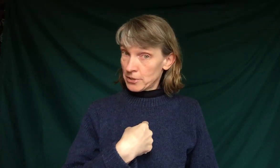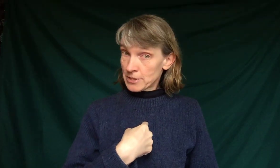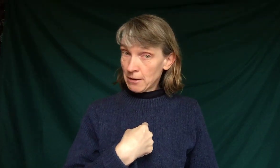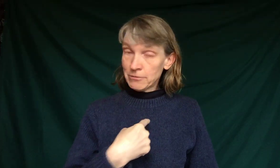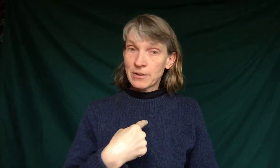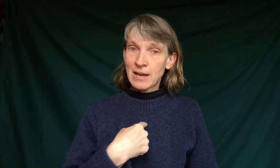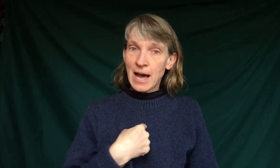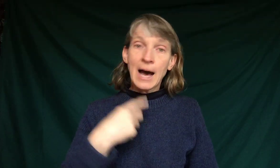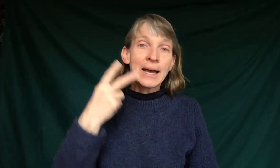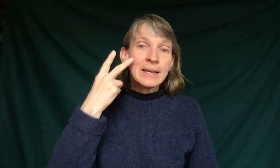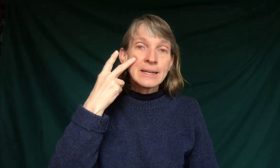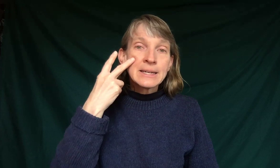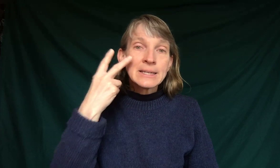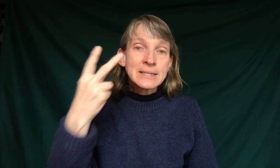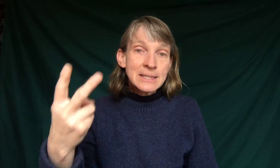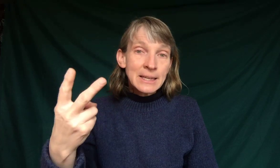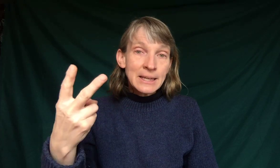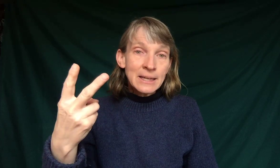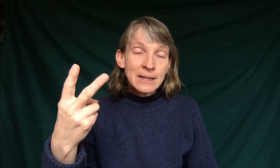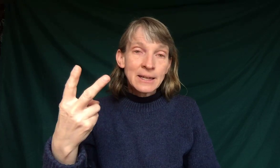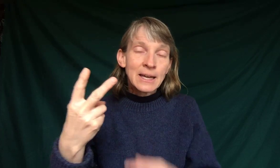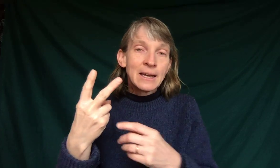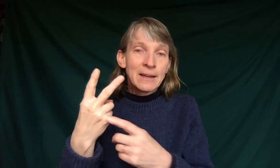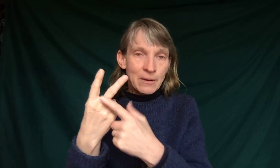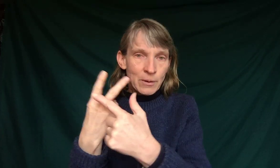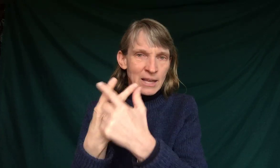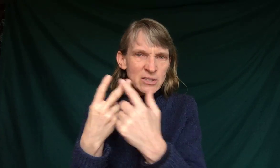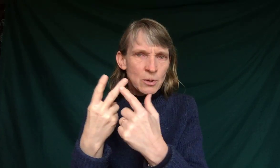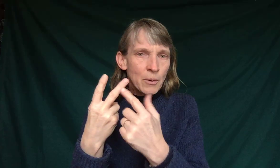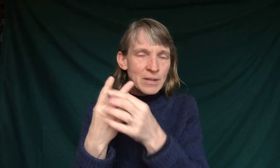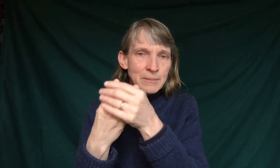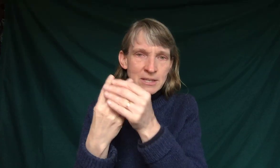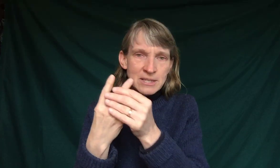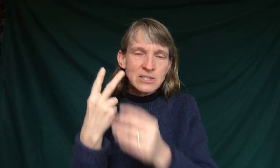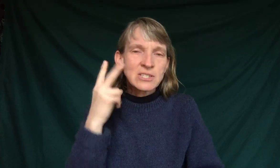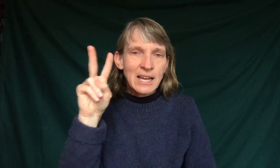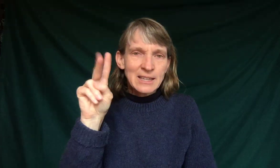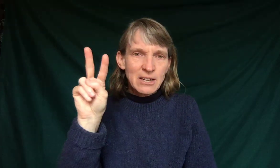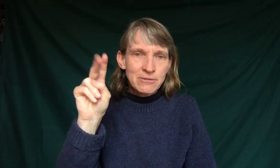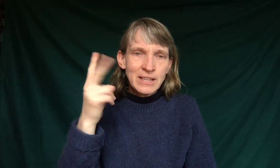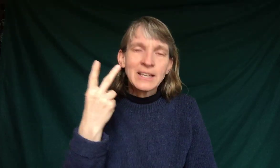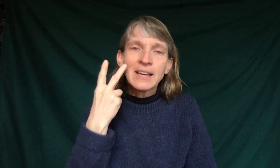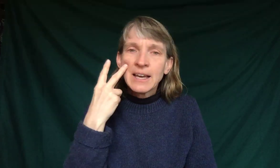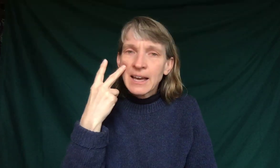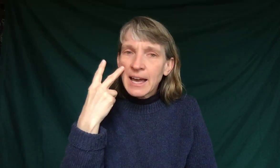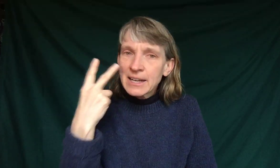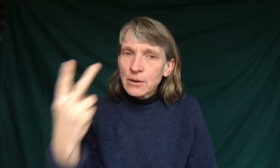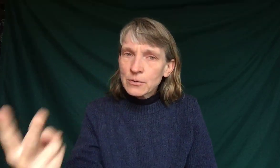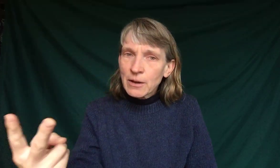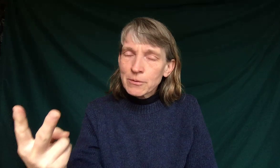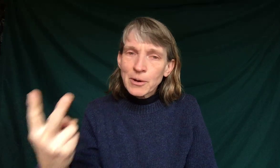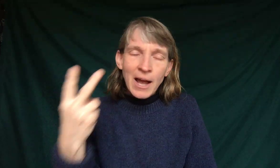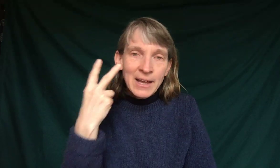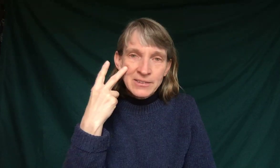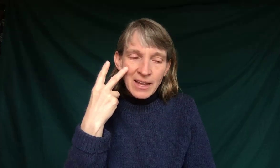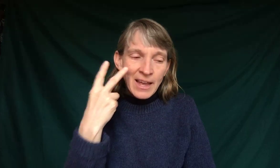yourself, "I see." And so both times the C is just like a letter V, and it goes out from your eyes.